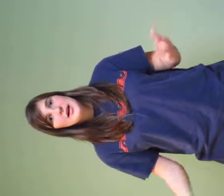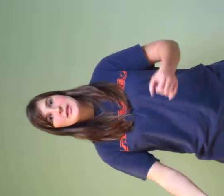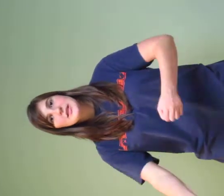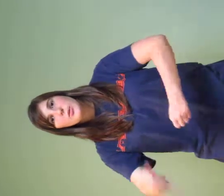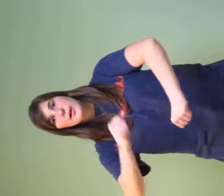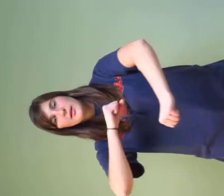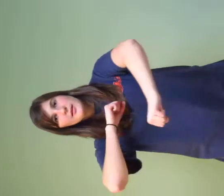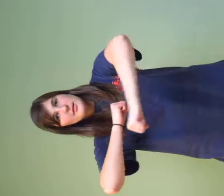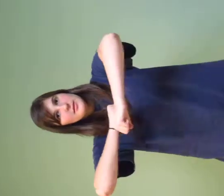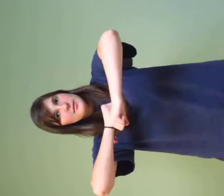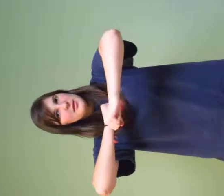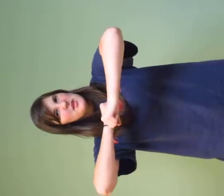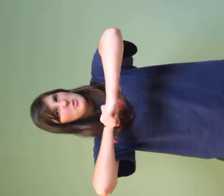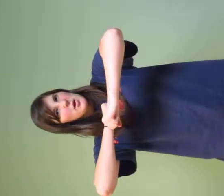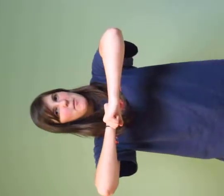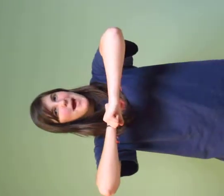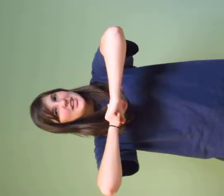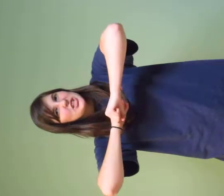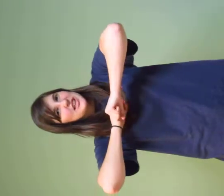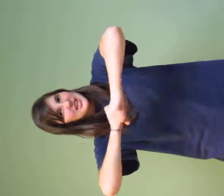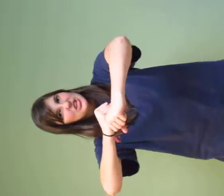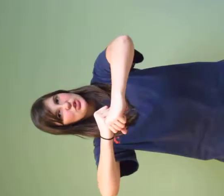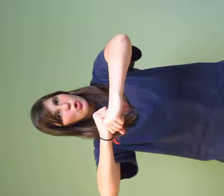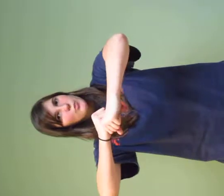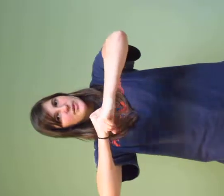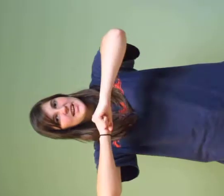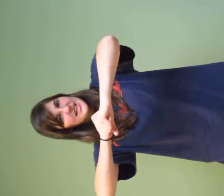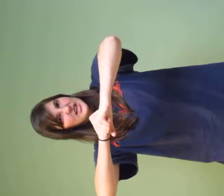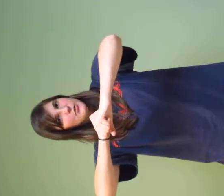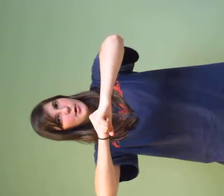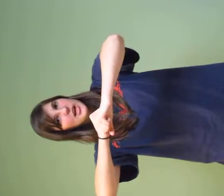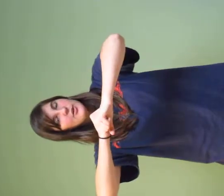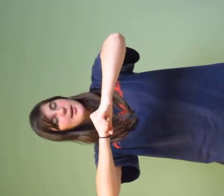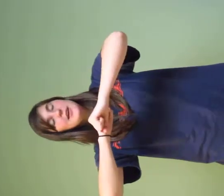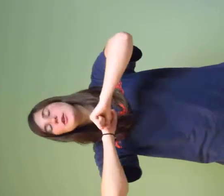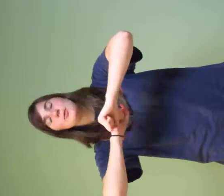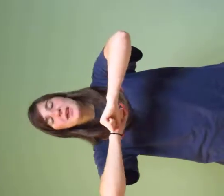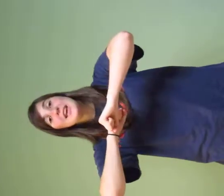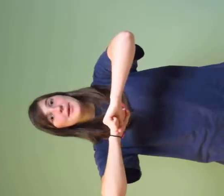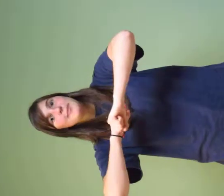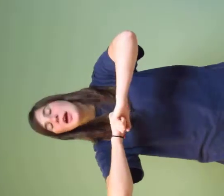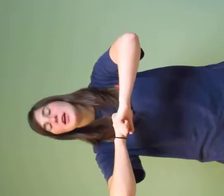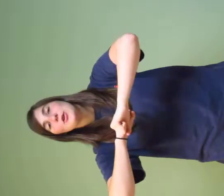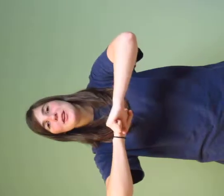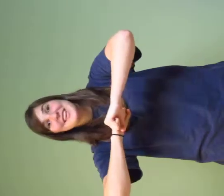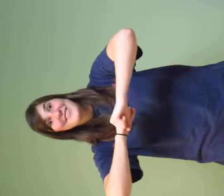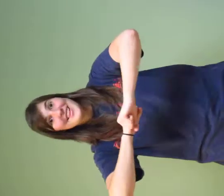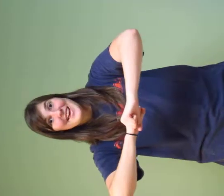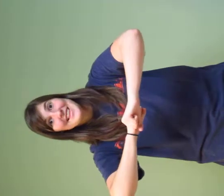So if you want to imagine it like the sword protecting us from our enemy, you can think of it like that.